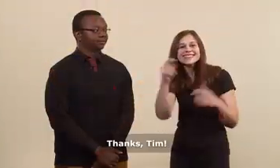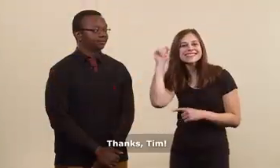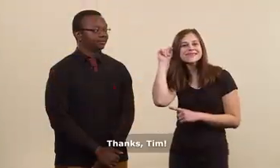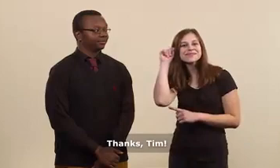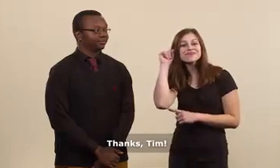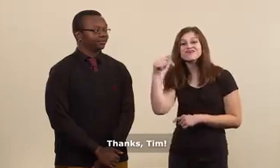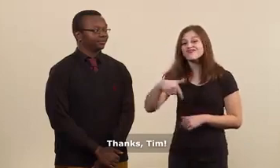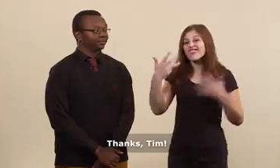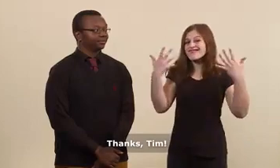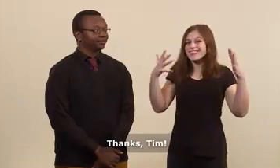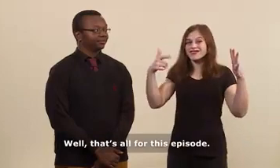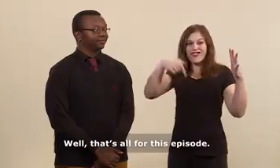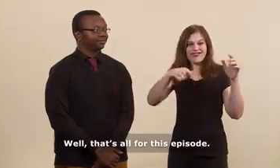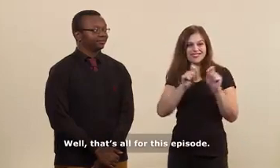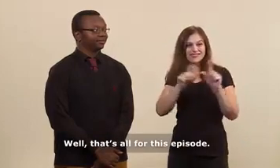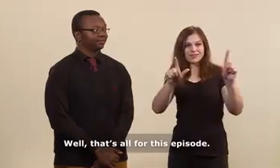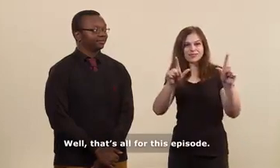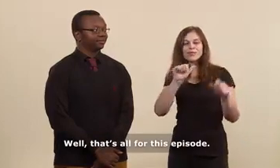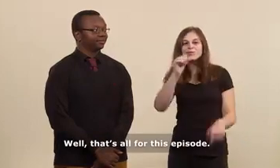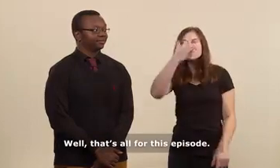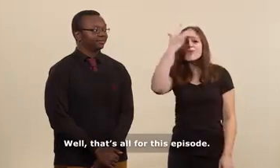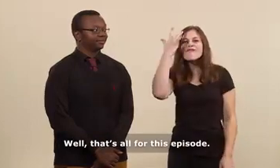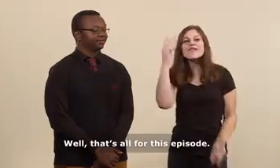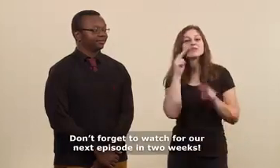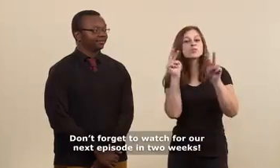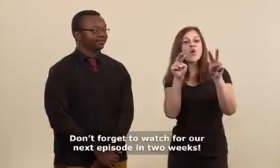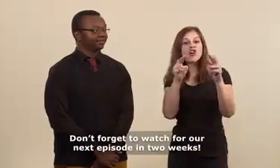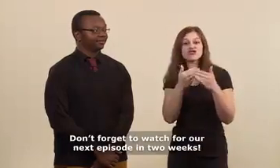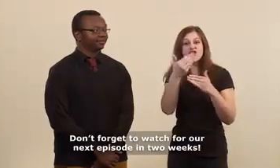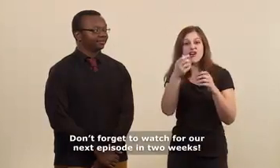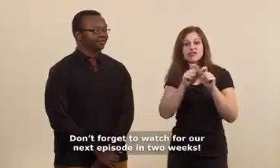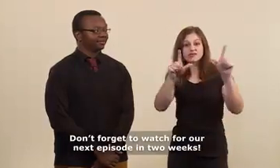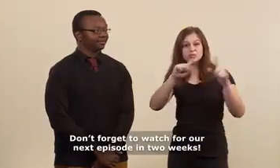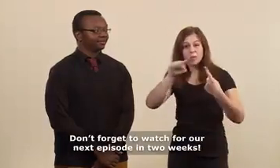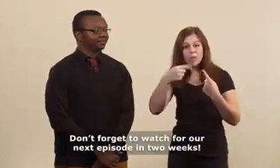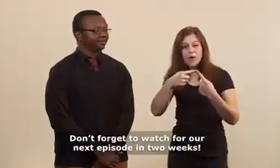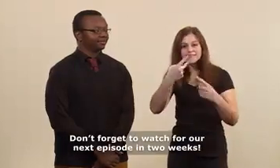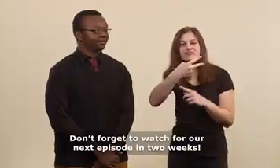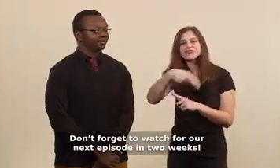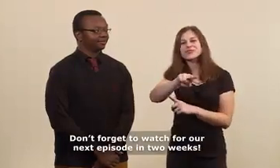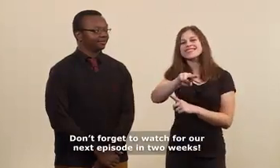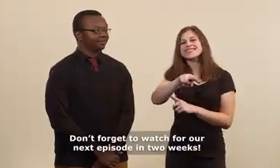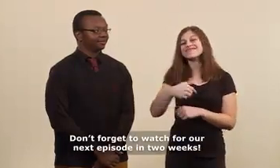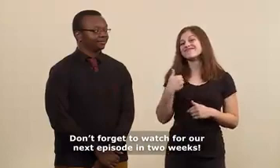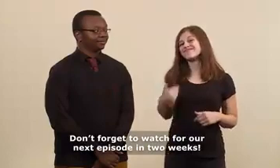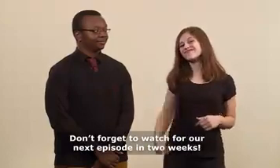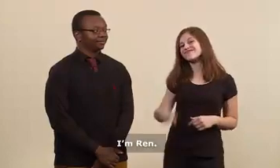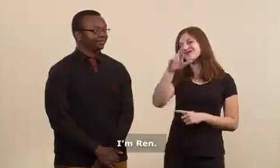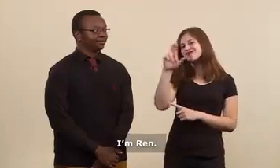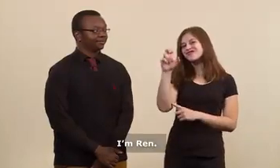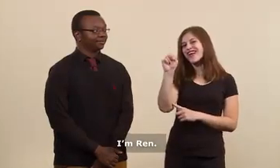Thanks, Tim. Well, that's all for this episode. Don't forget to watch for our next episode in 2 weeks. I'm Ren.